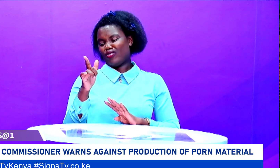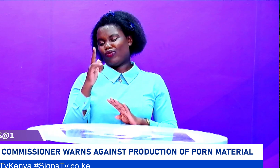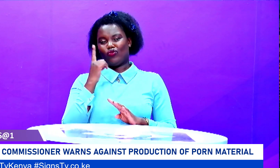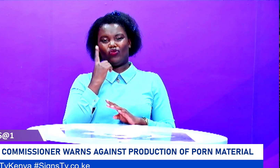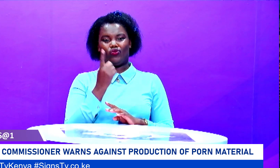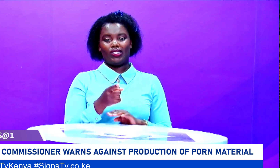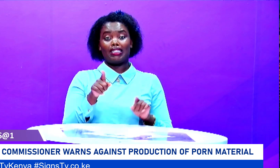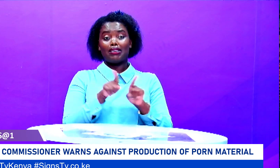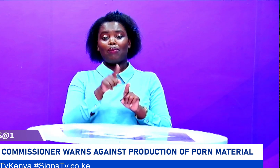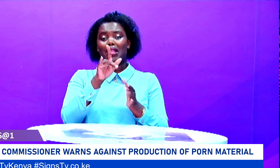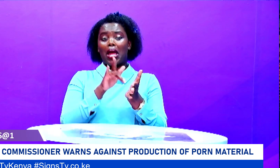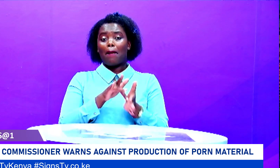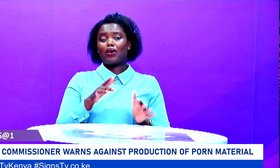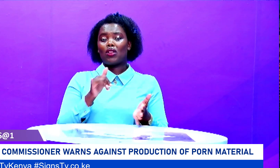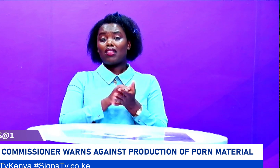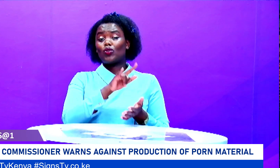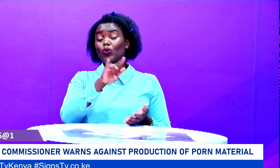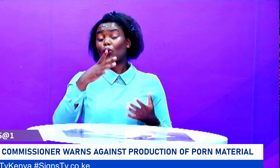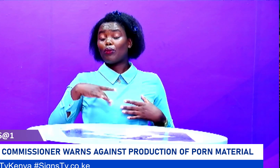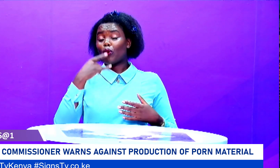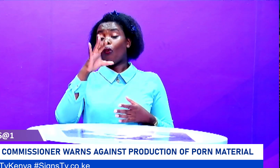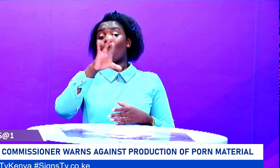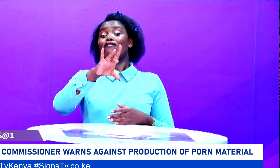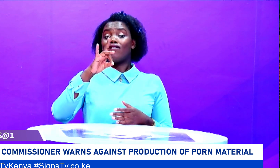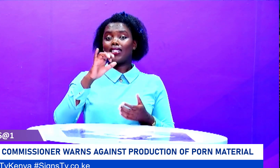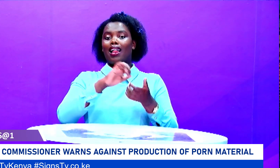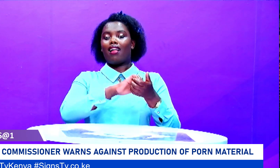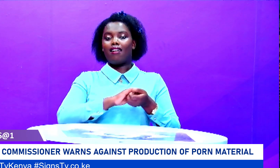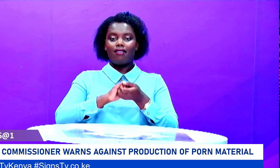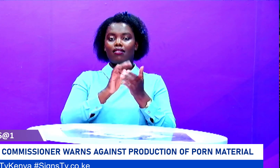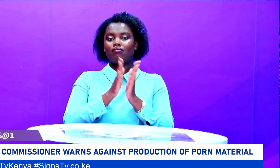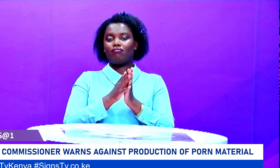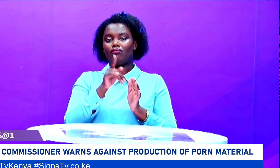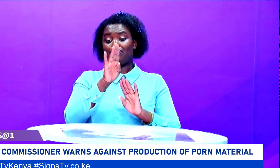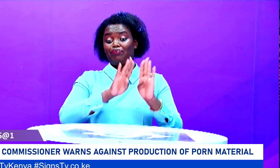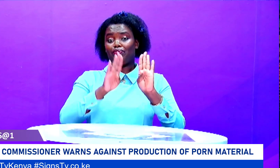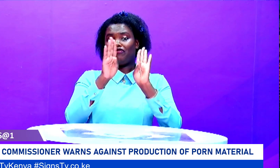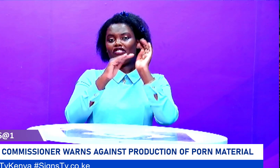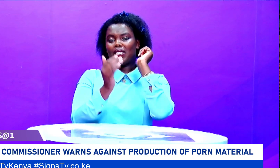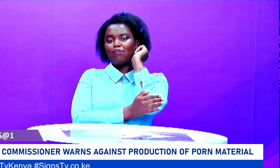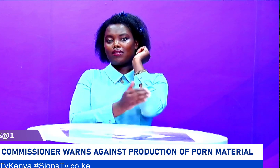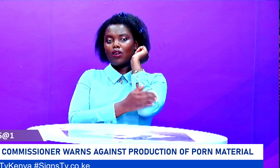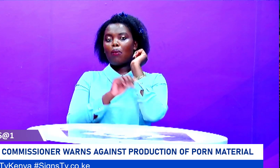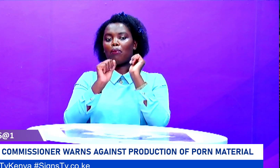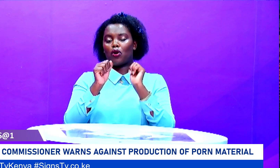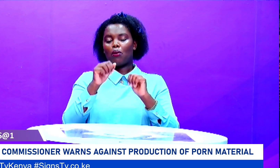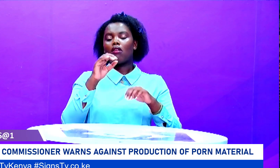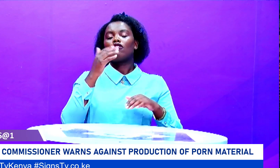social ill, undermining community values and morality. He emphasized that those found engaging